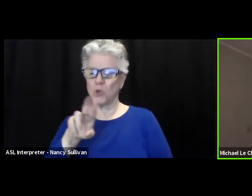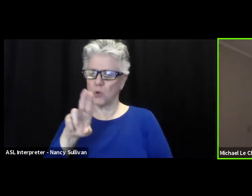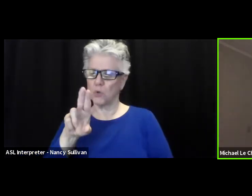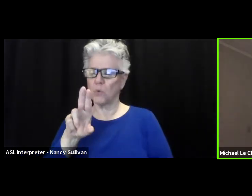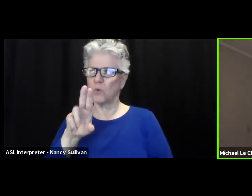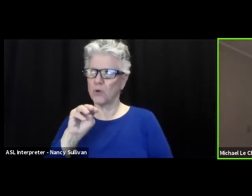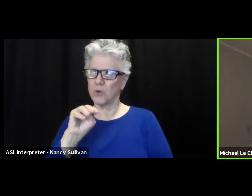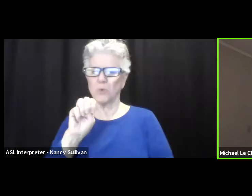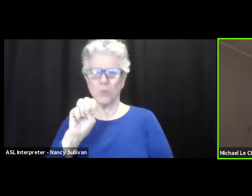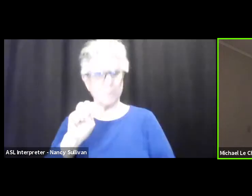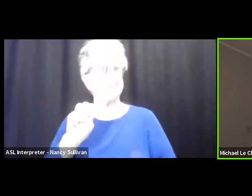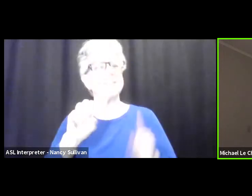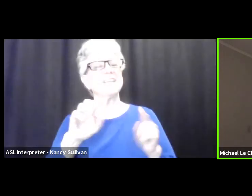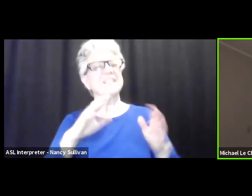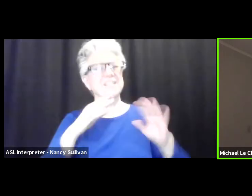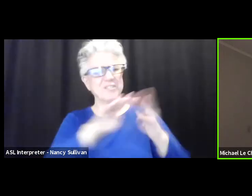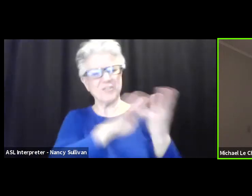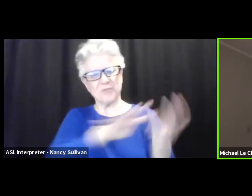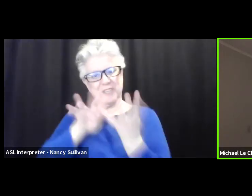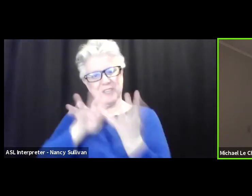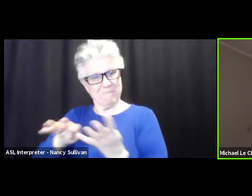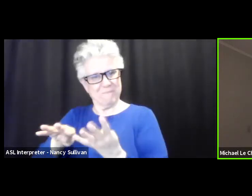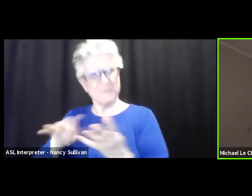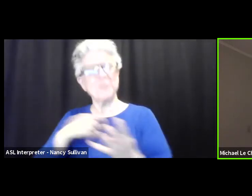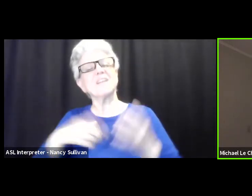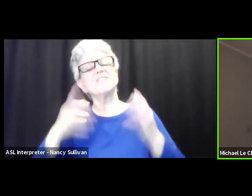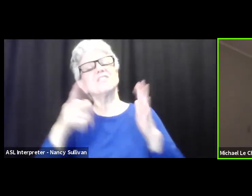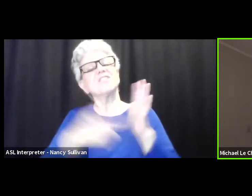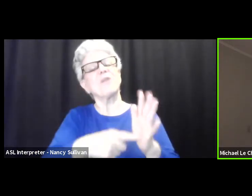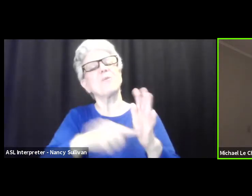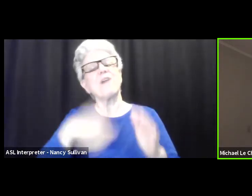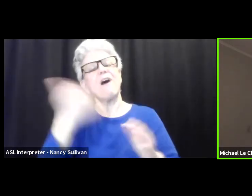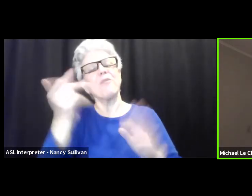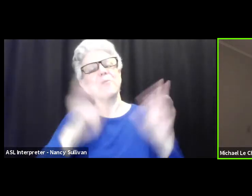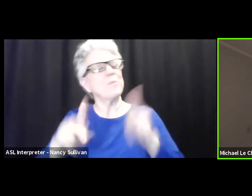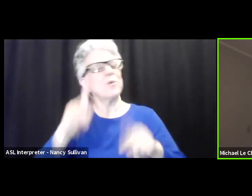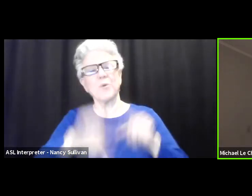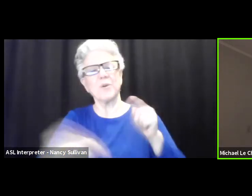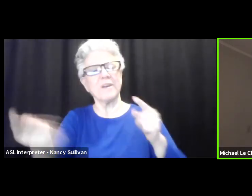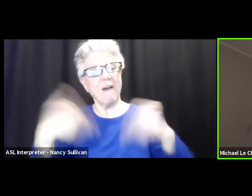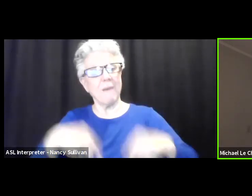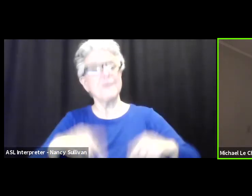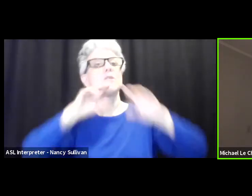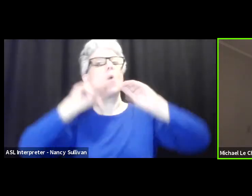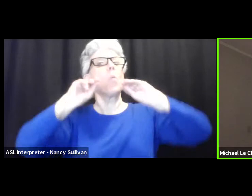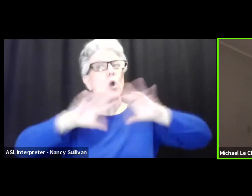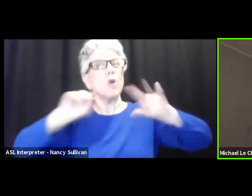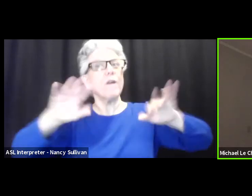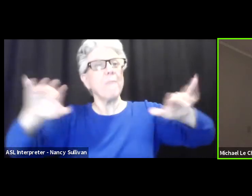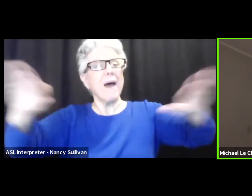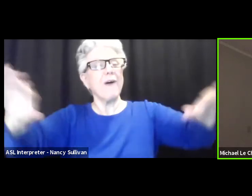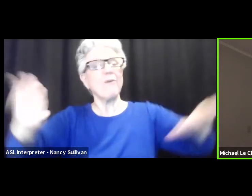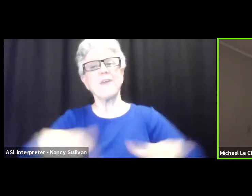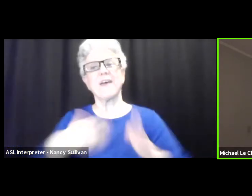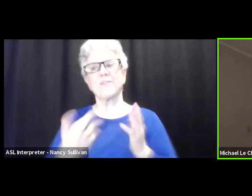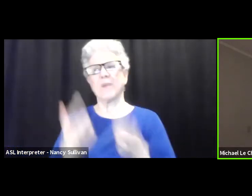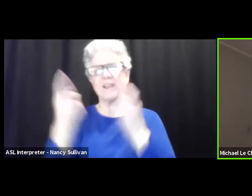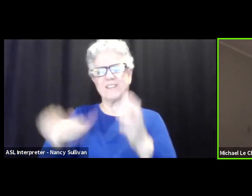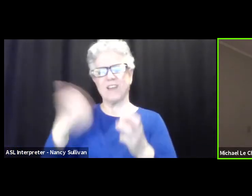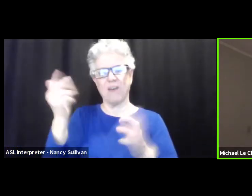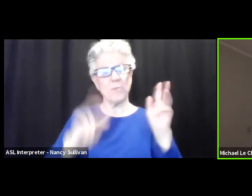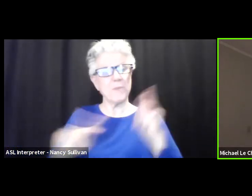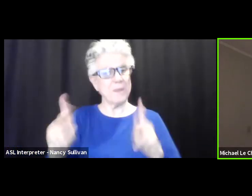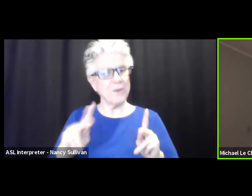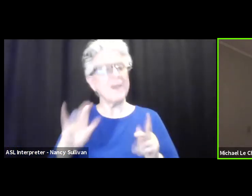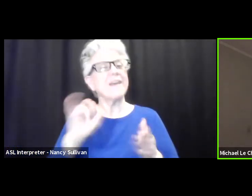it on with others who are unable to participate. As I mentioned, word of mouth and the recommendation of others continues to be the best way